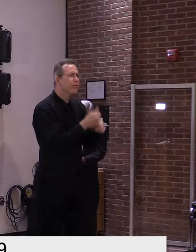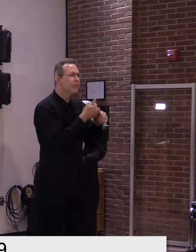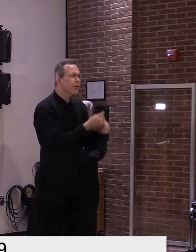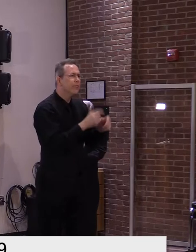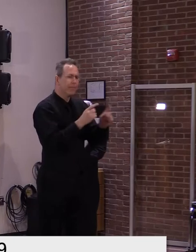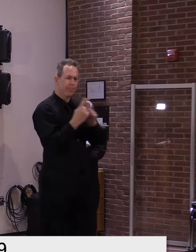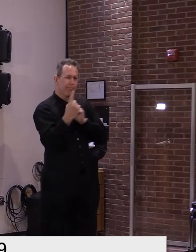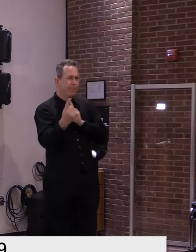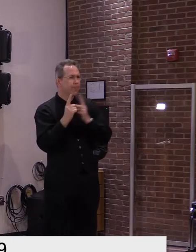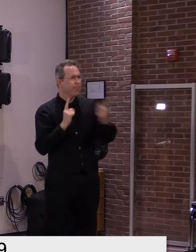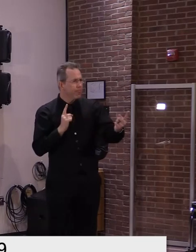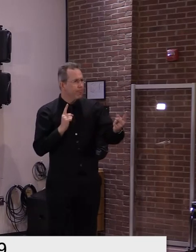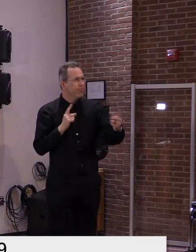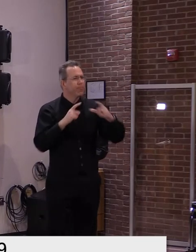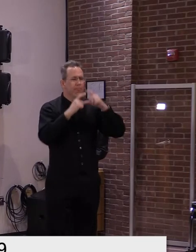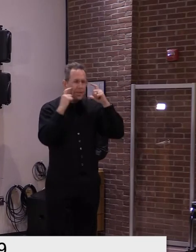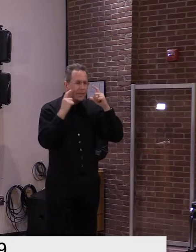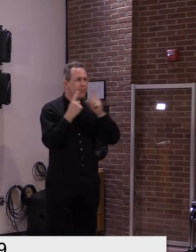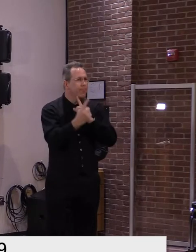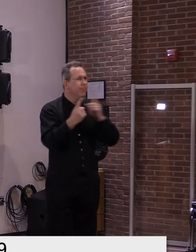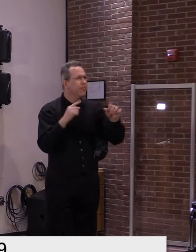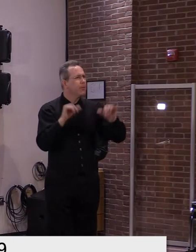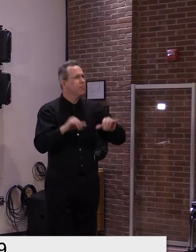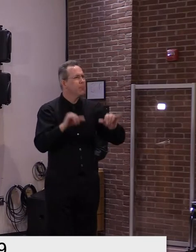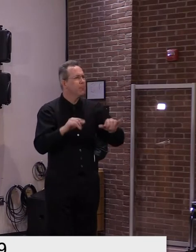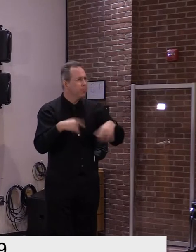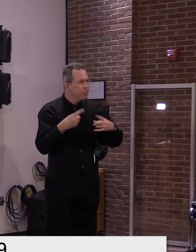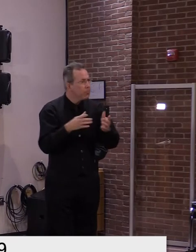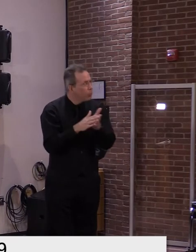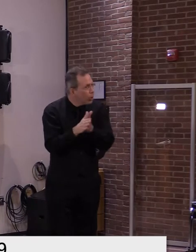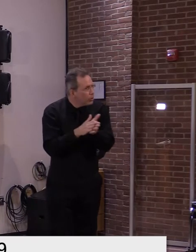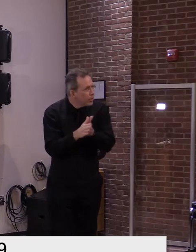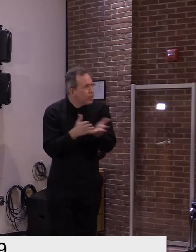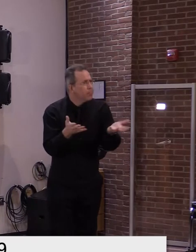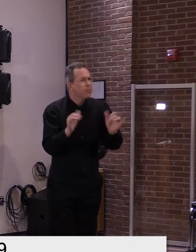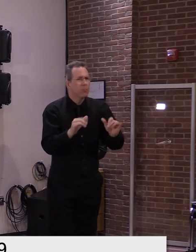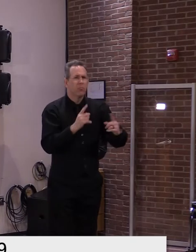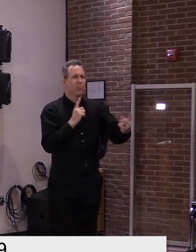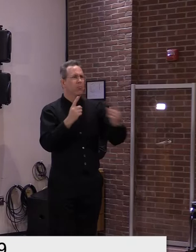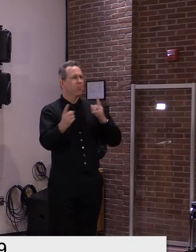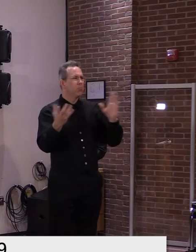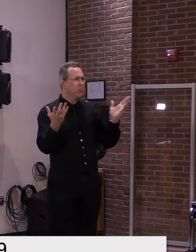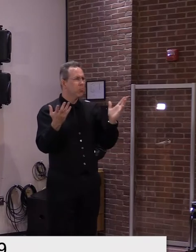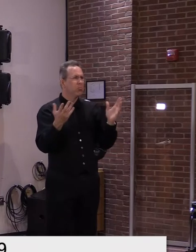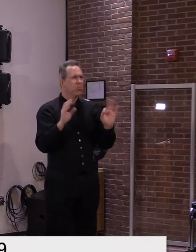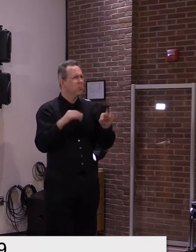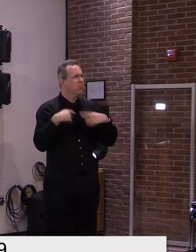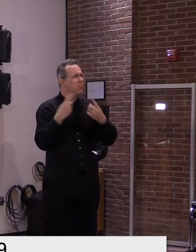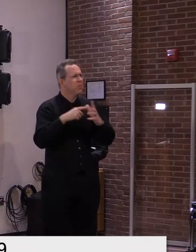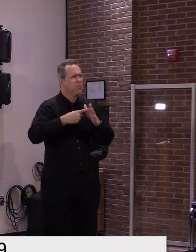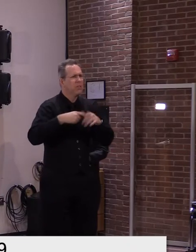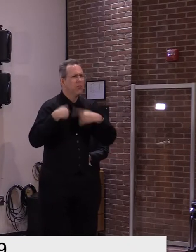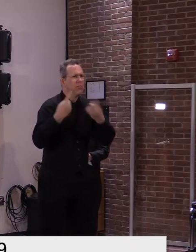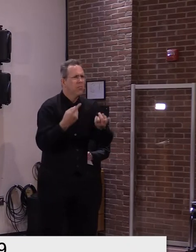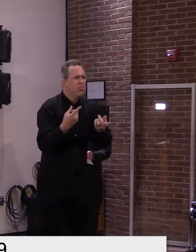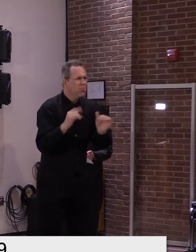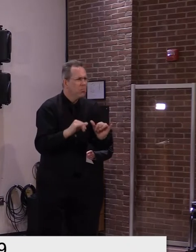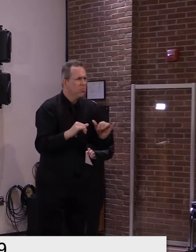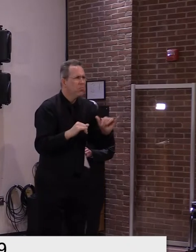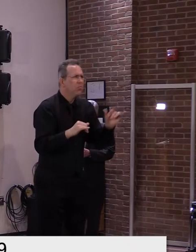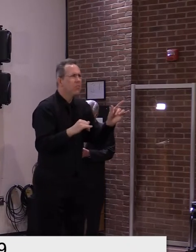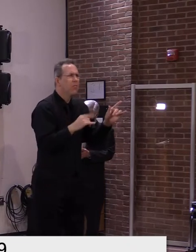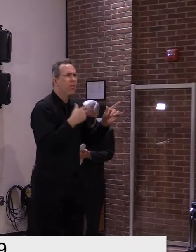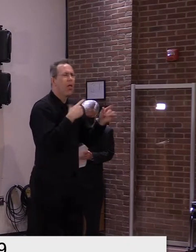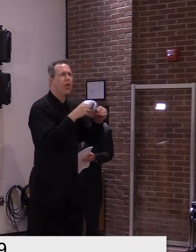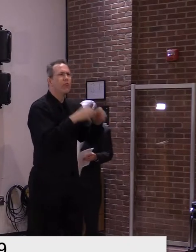masking, guidance, and mitigation strategies all along. Those aren't being dropped because we